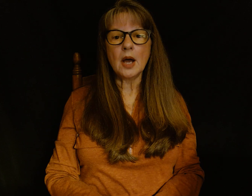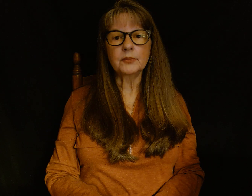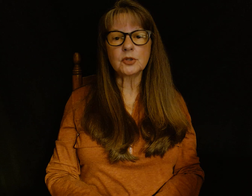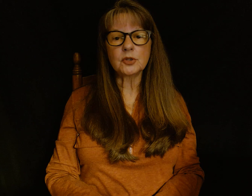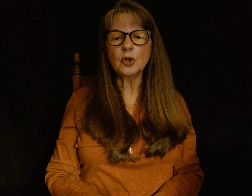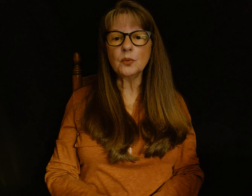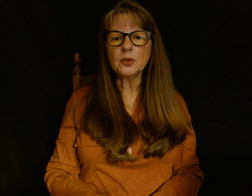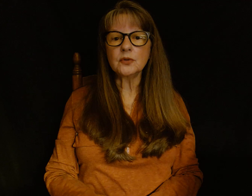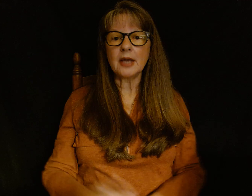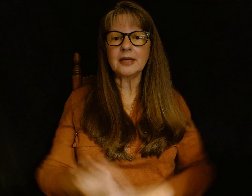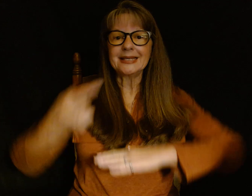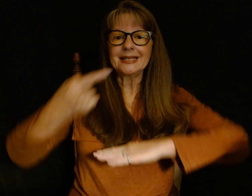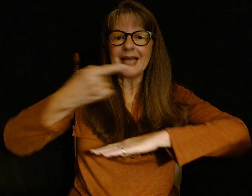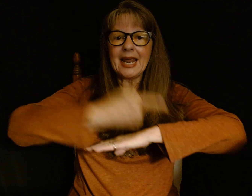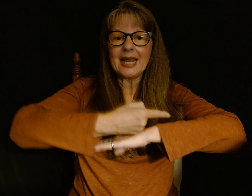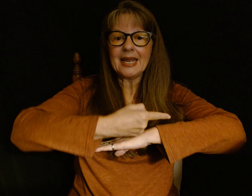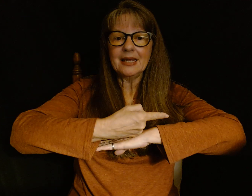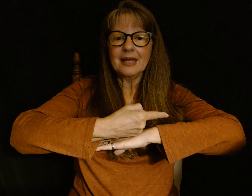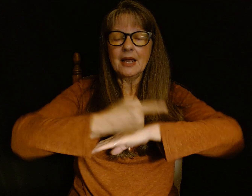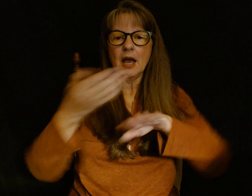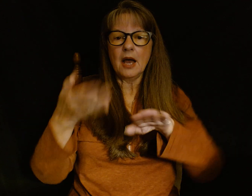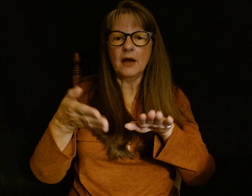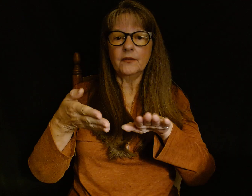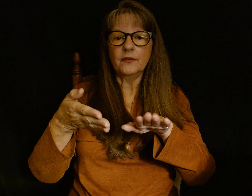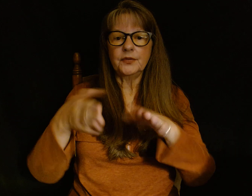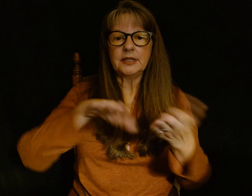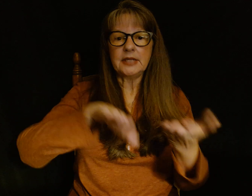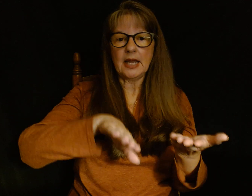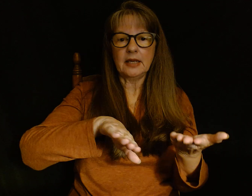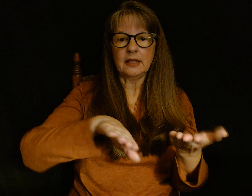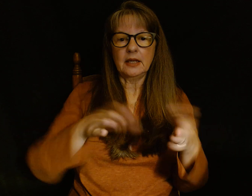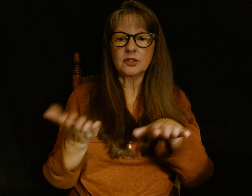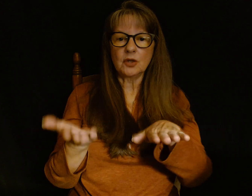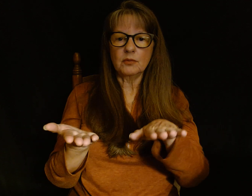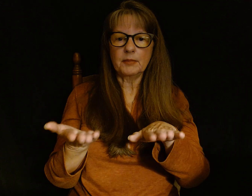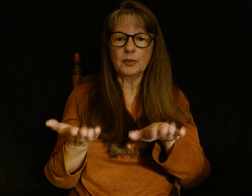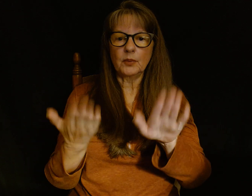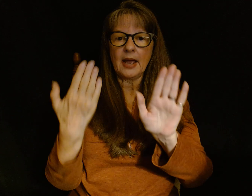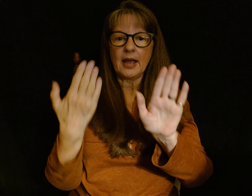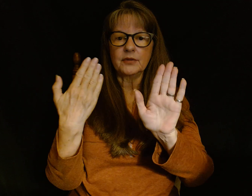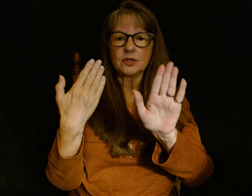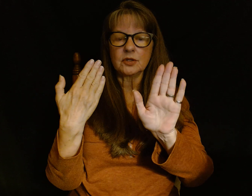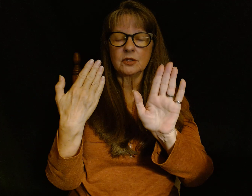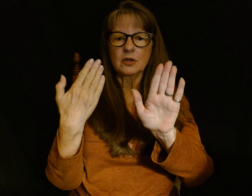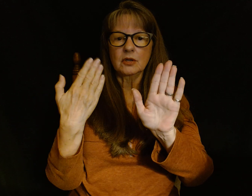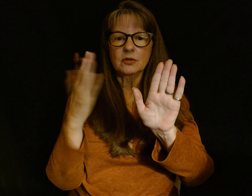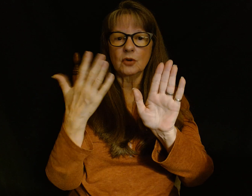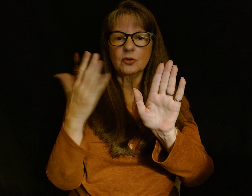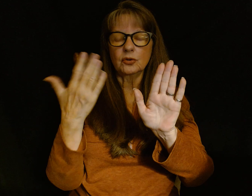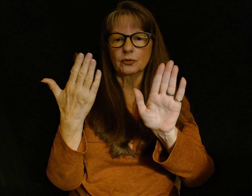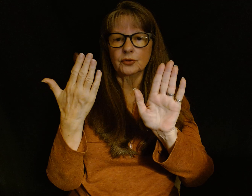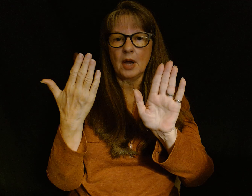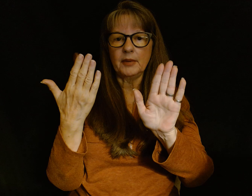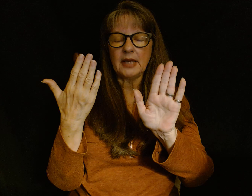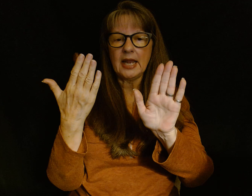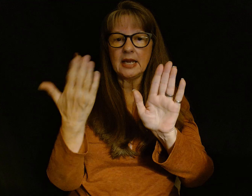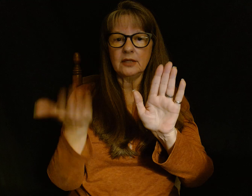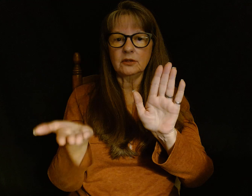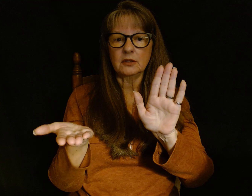So you would do that Day of the Dead. And so remember, we have this. So your dominant hand, the